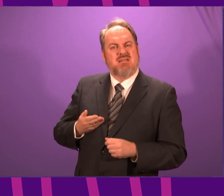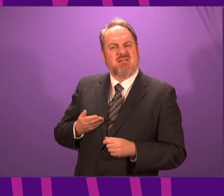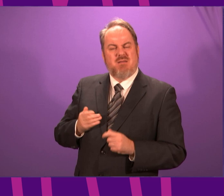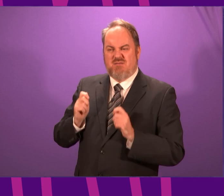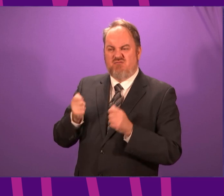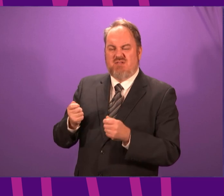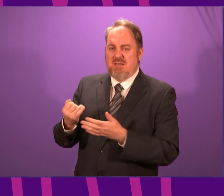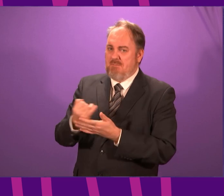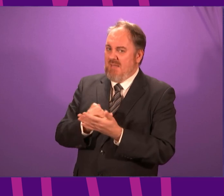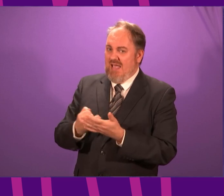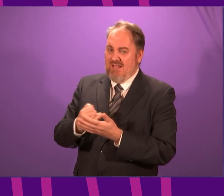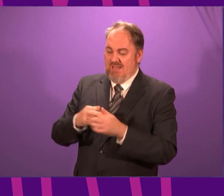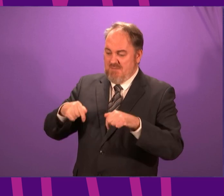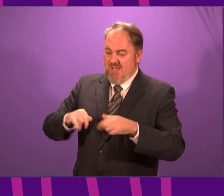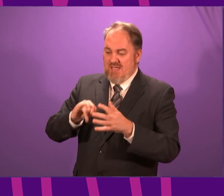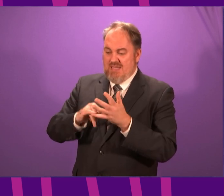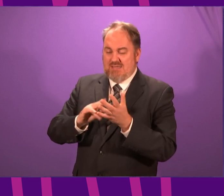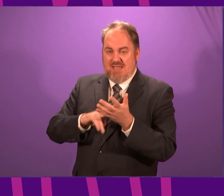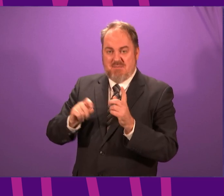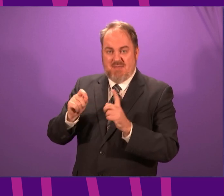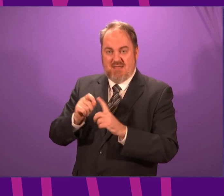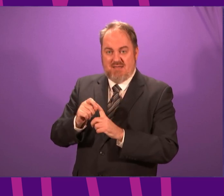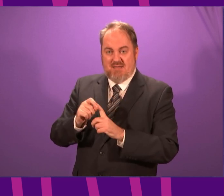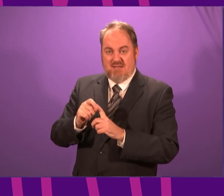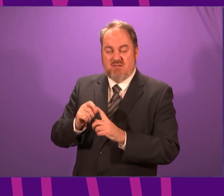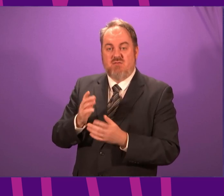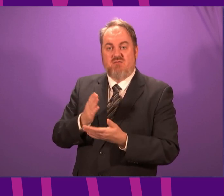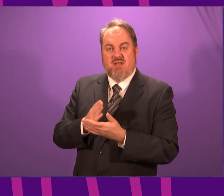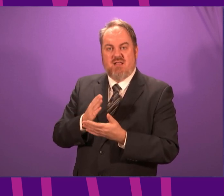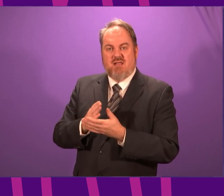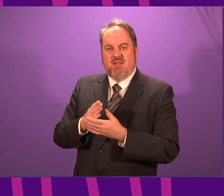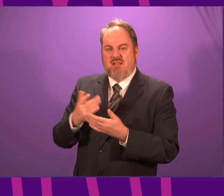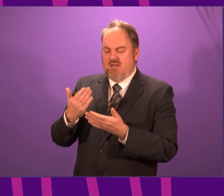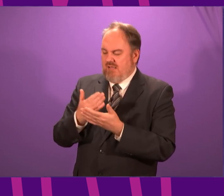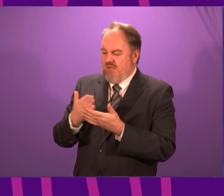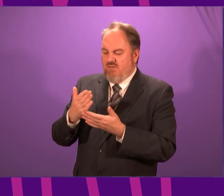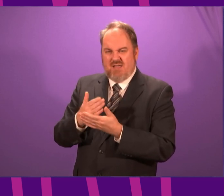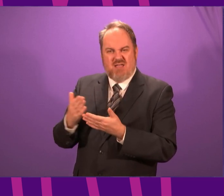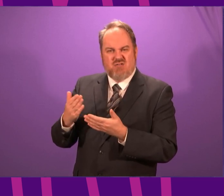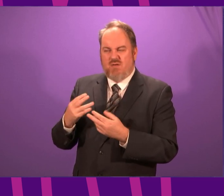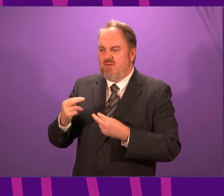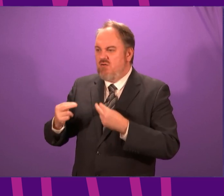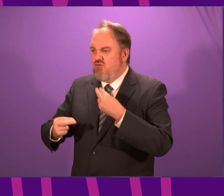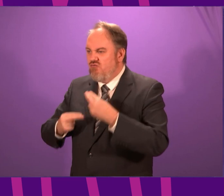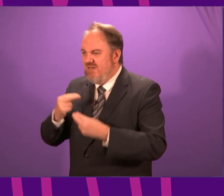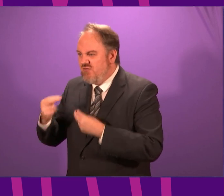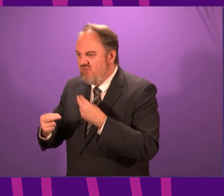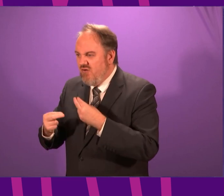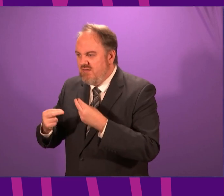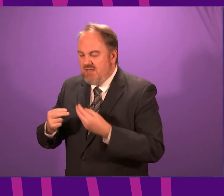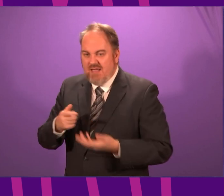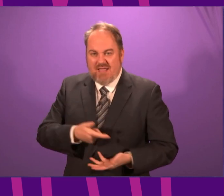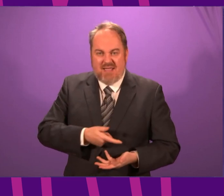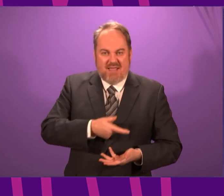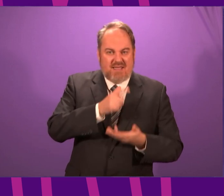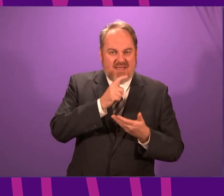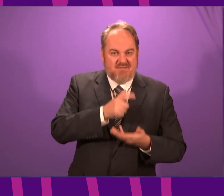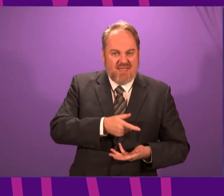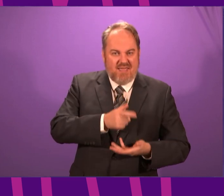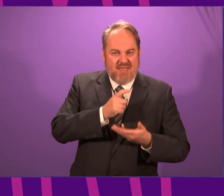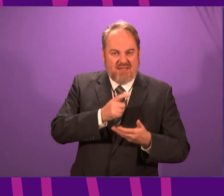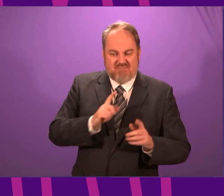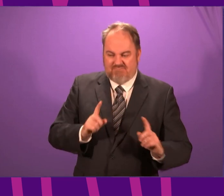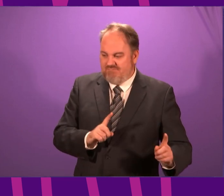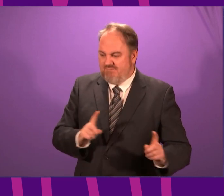SNP government. The confusion over the definition of restaurants and a cafe continues to cause frustration to businesses in the